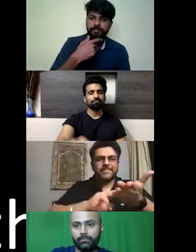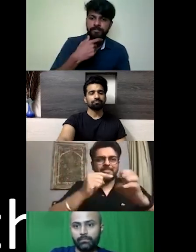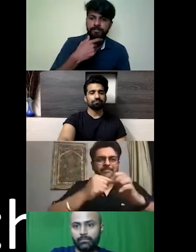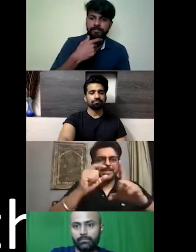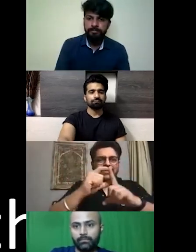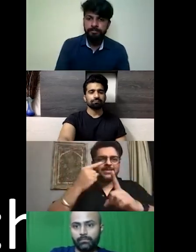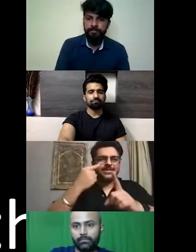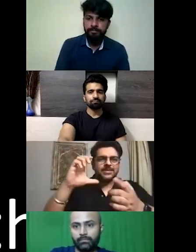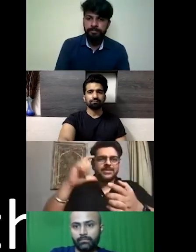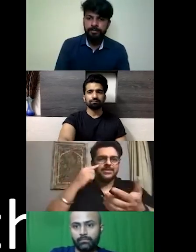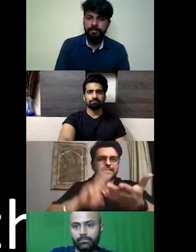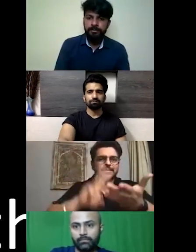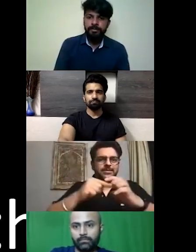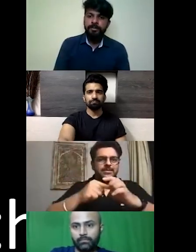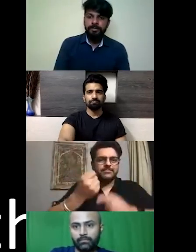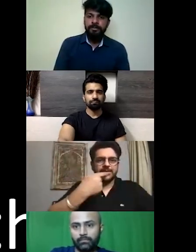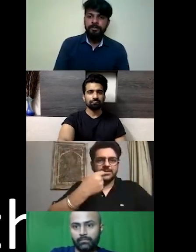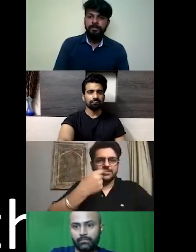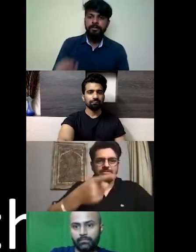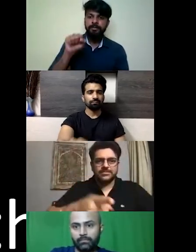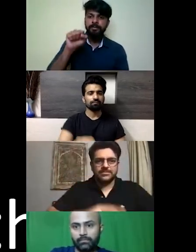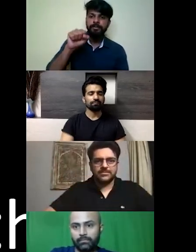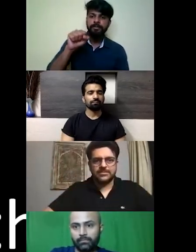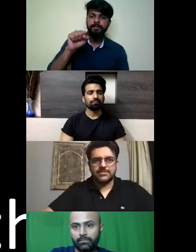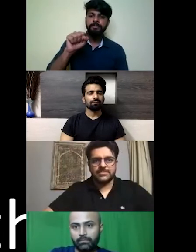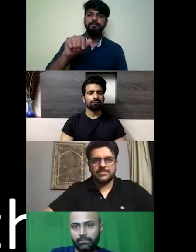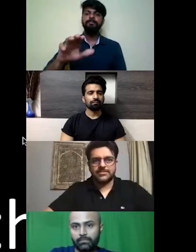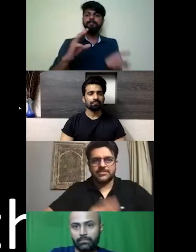Dr. Alam, you saying something?